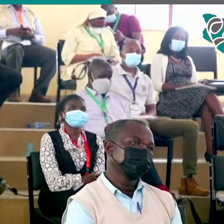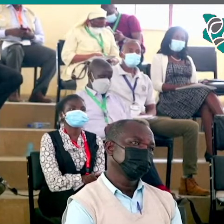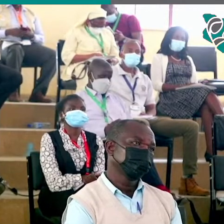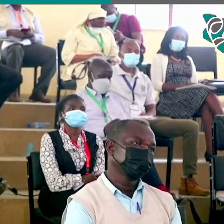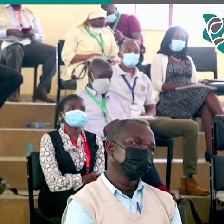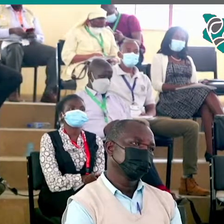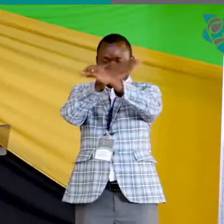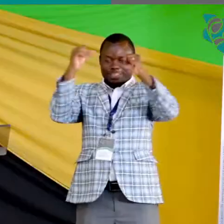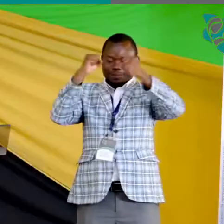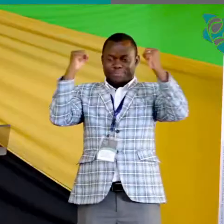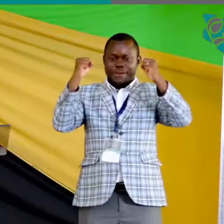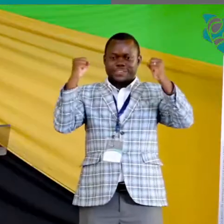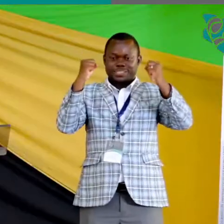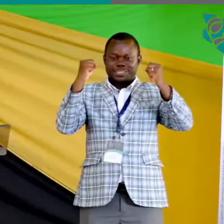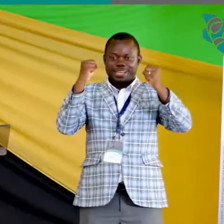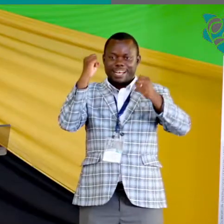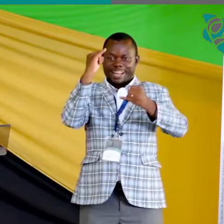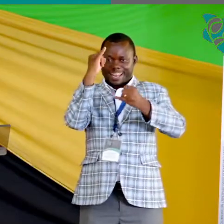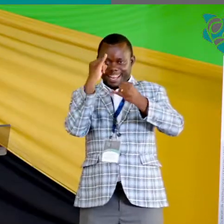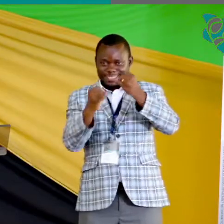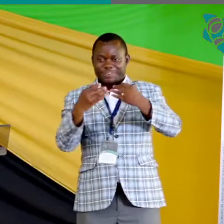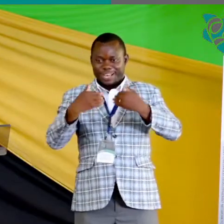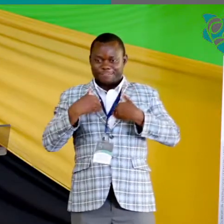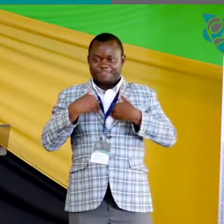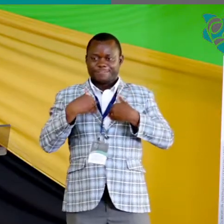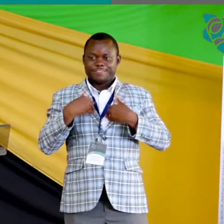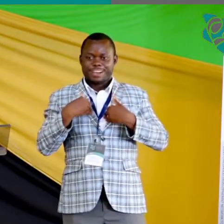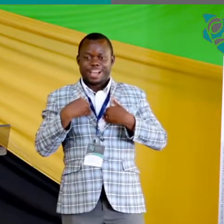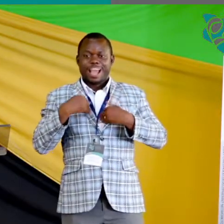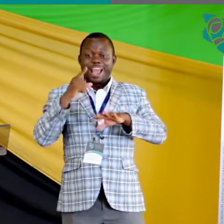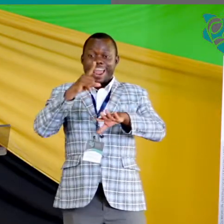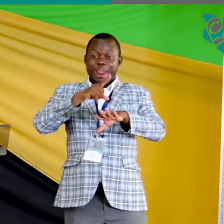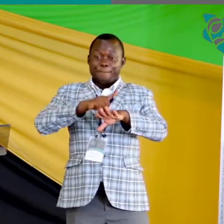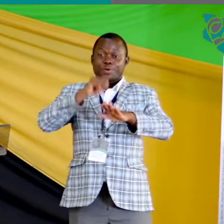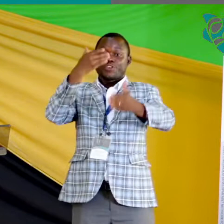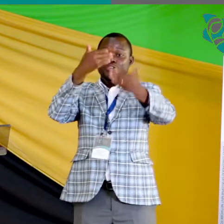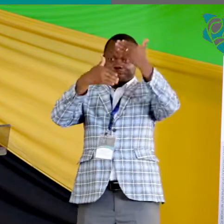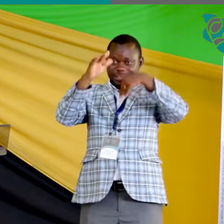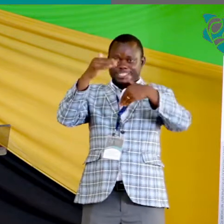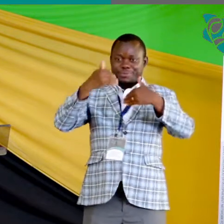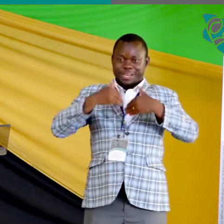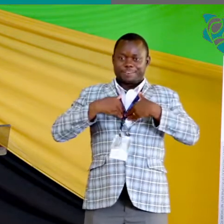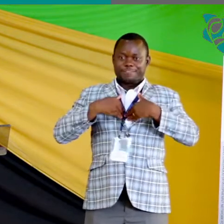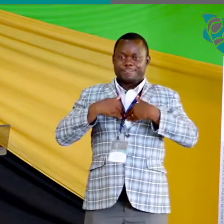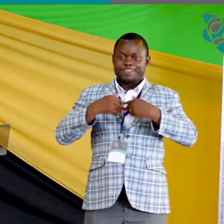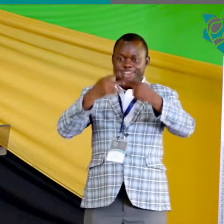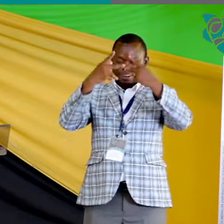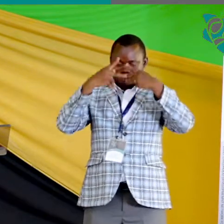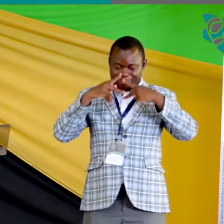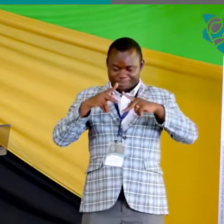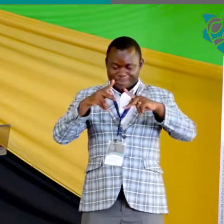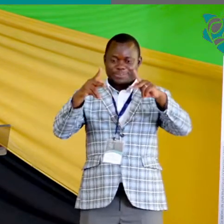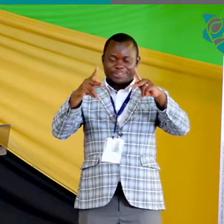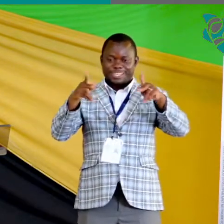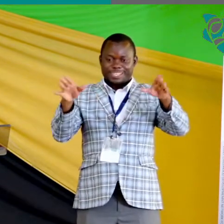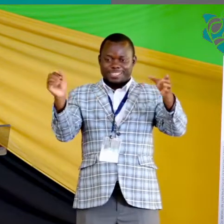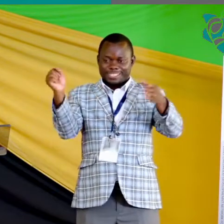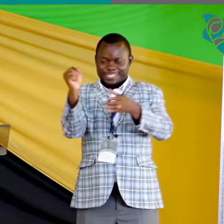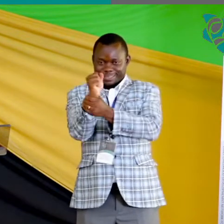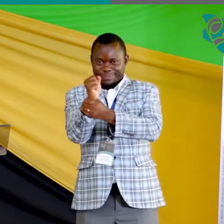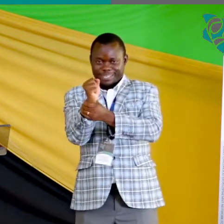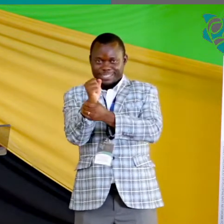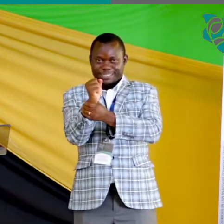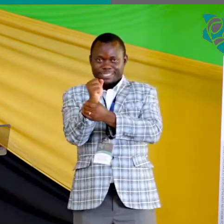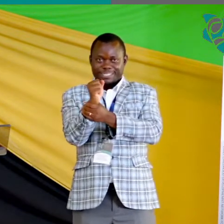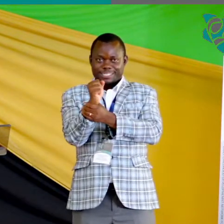on research, we are doing something with the Embu University. We did a proposal, and we already got a grant for 5